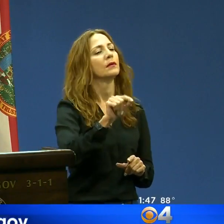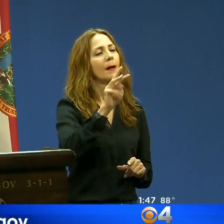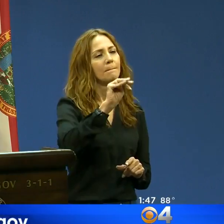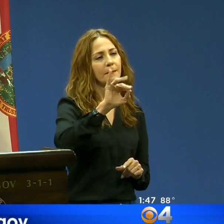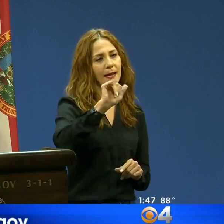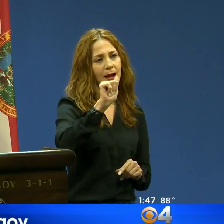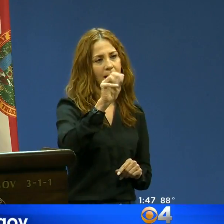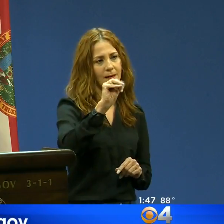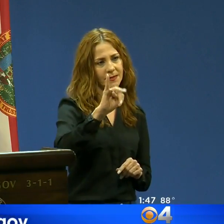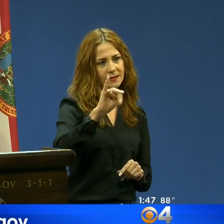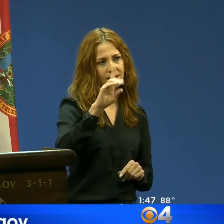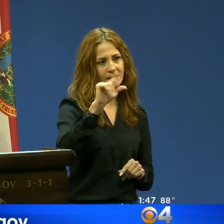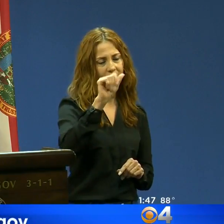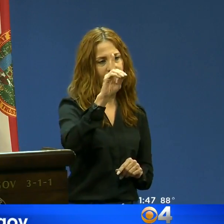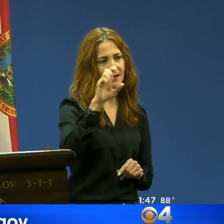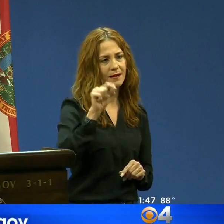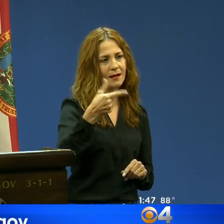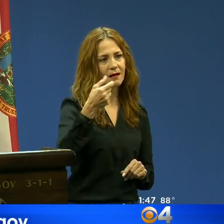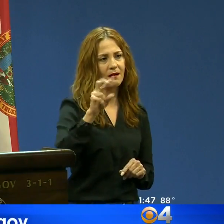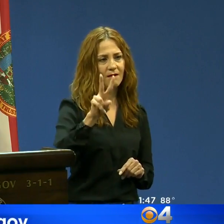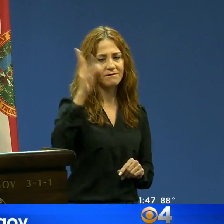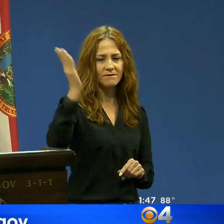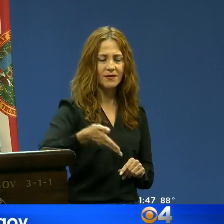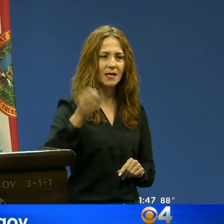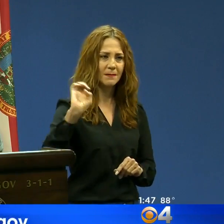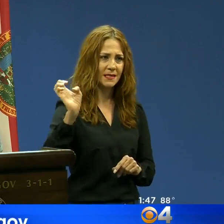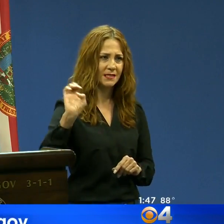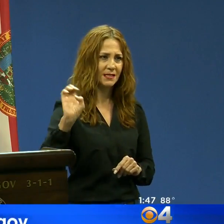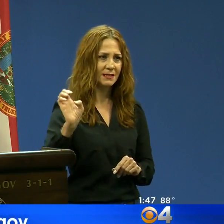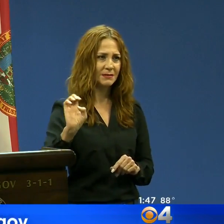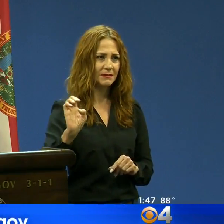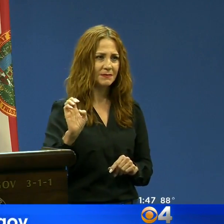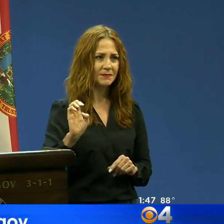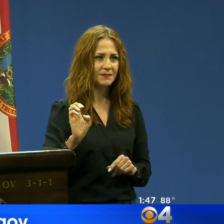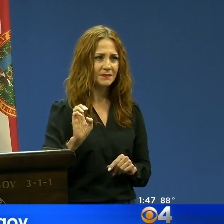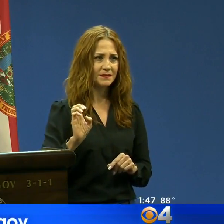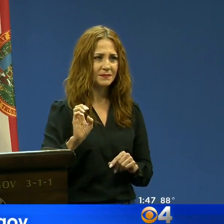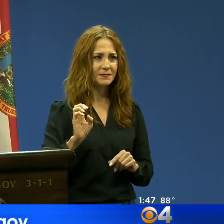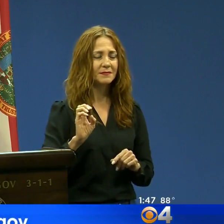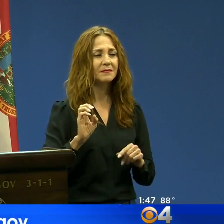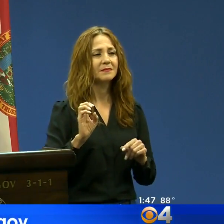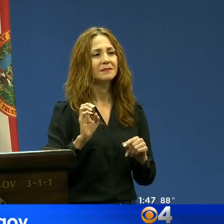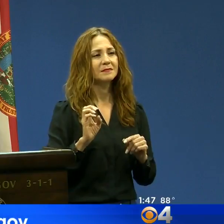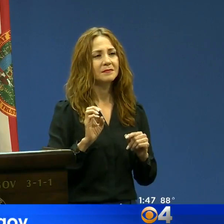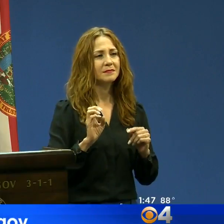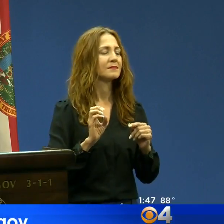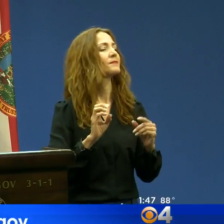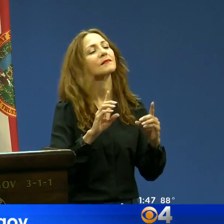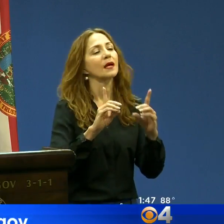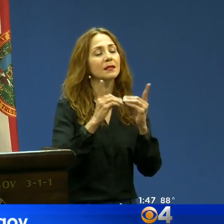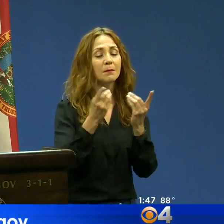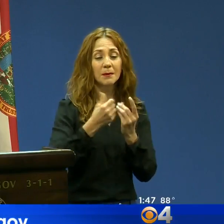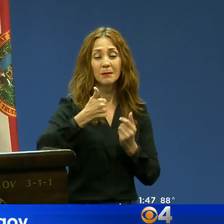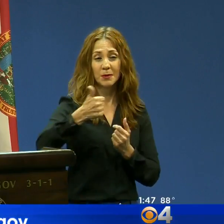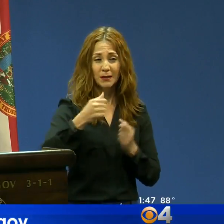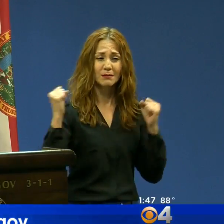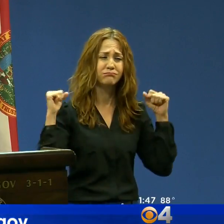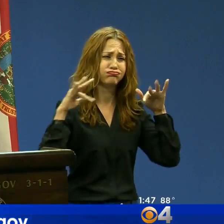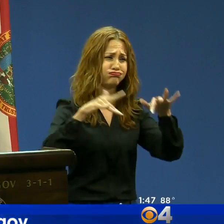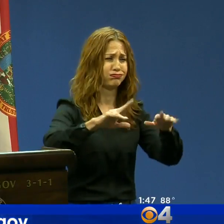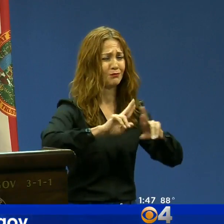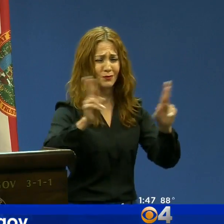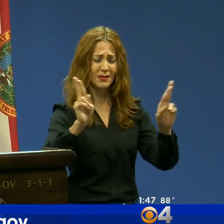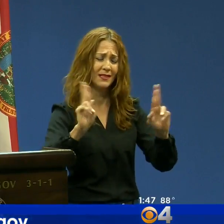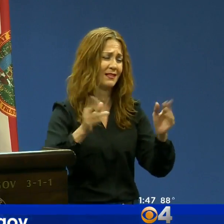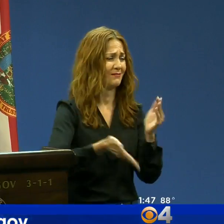been busy working to clear the roadways of debris. As of this morning, 72 crews were on the street, and